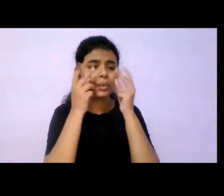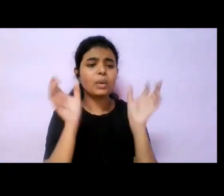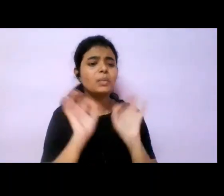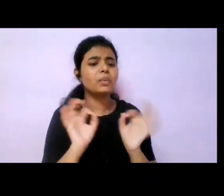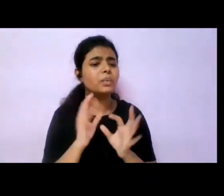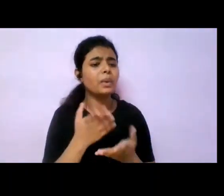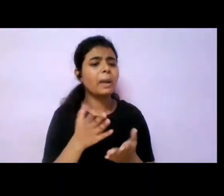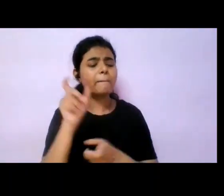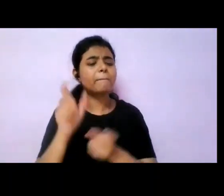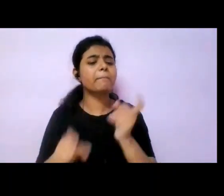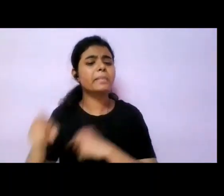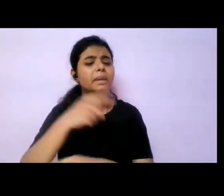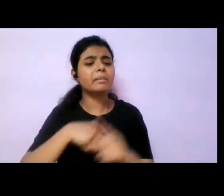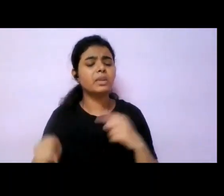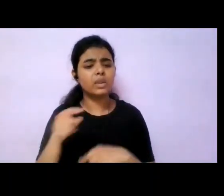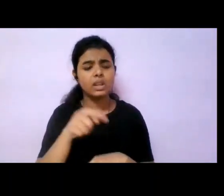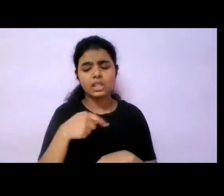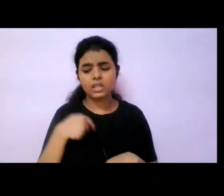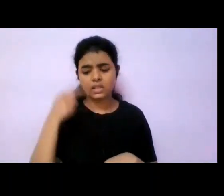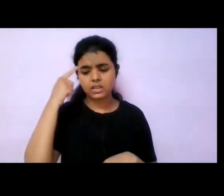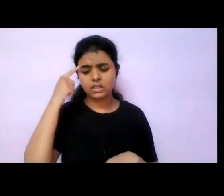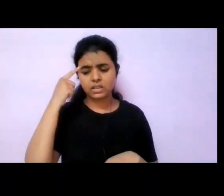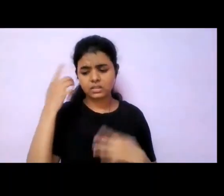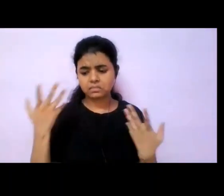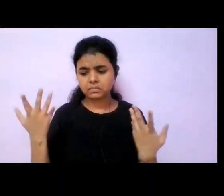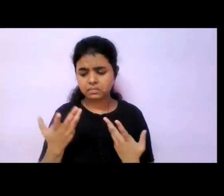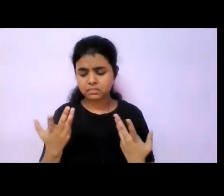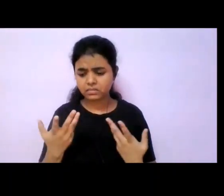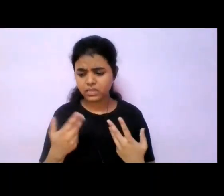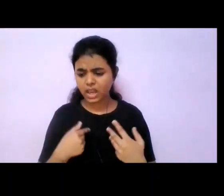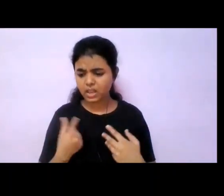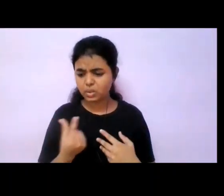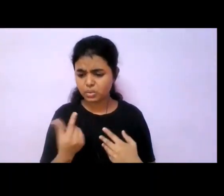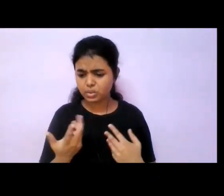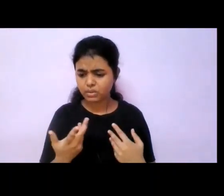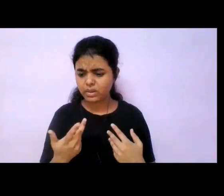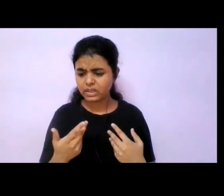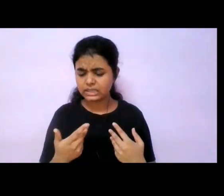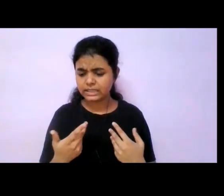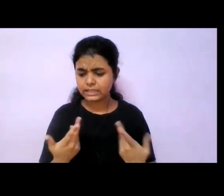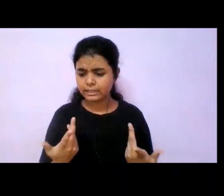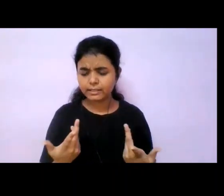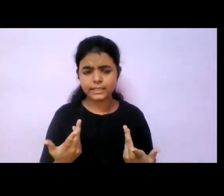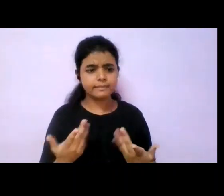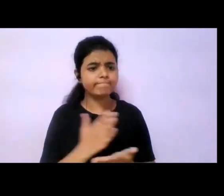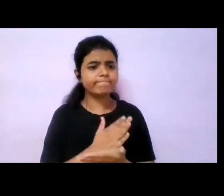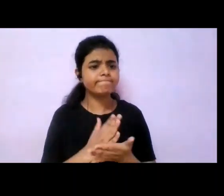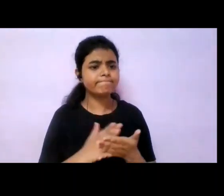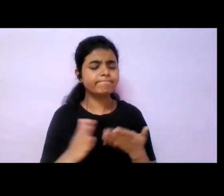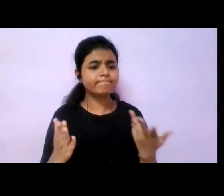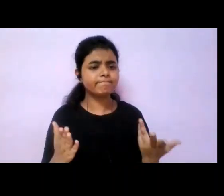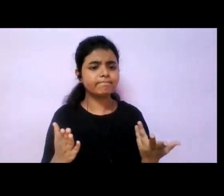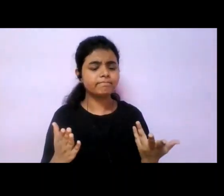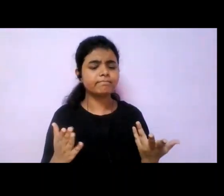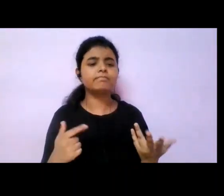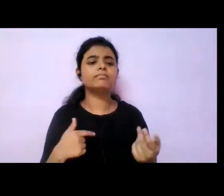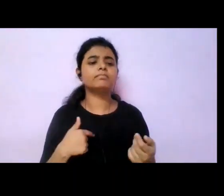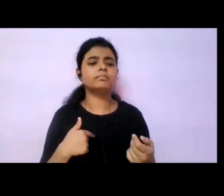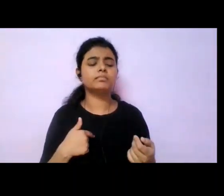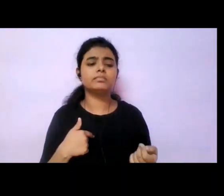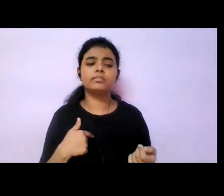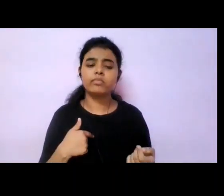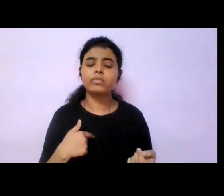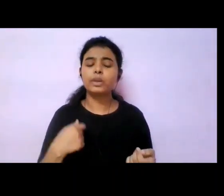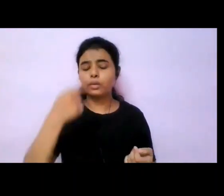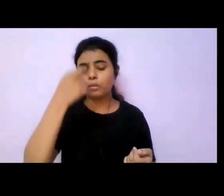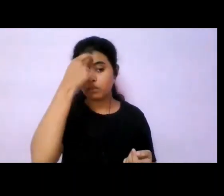people might find themselves utilizing that to erase themselves. And I think this is a really big issue,